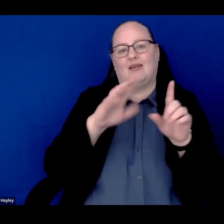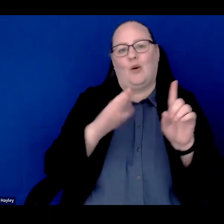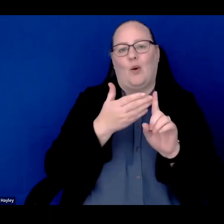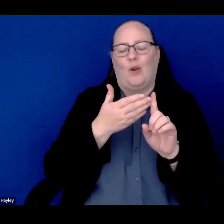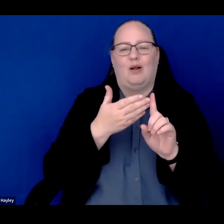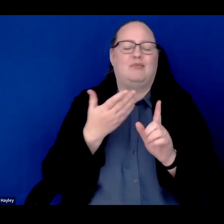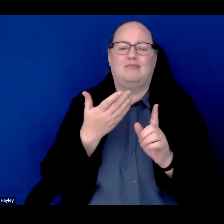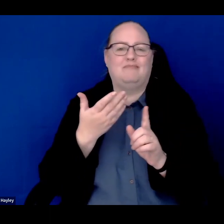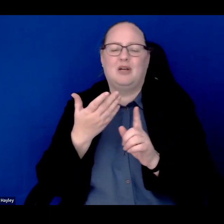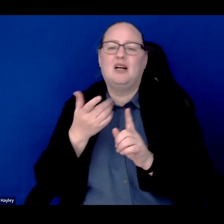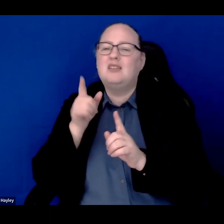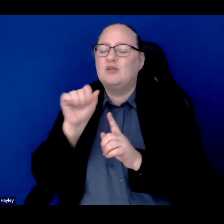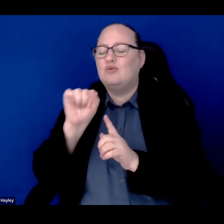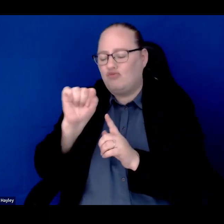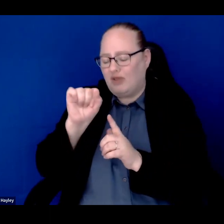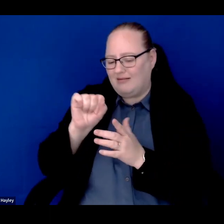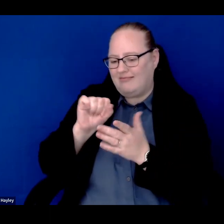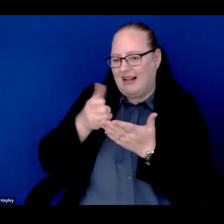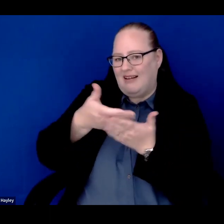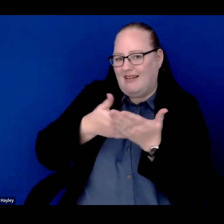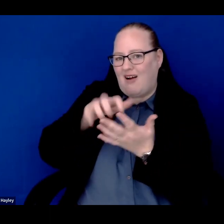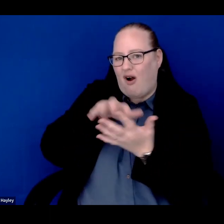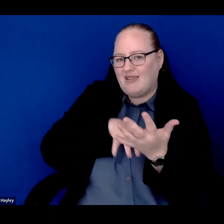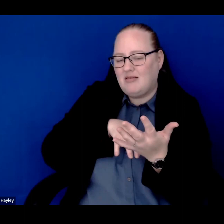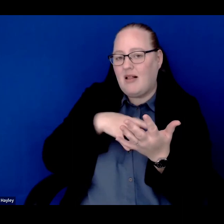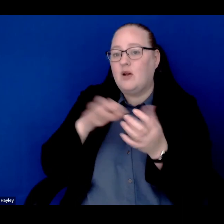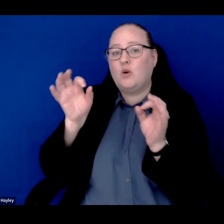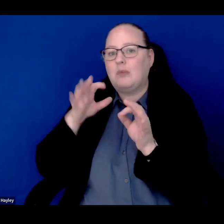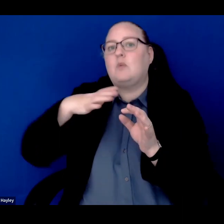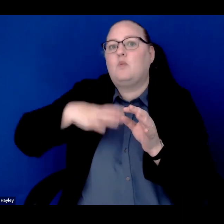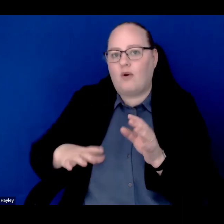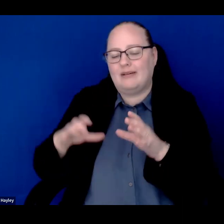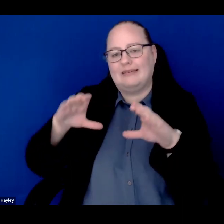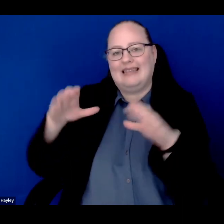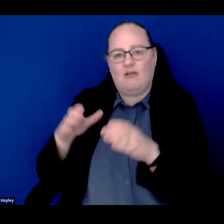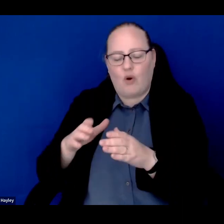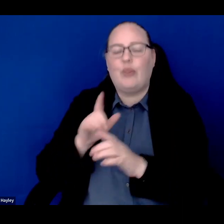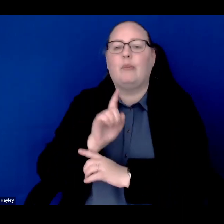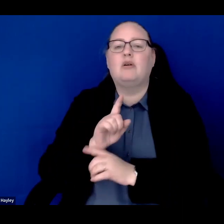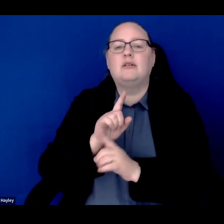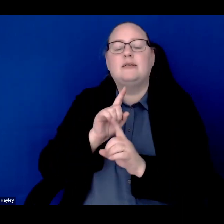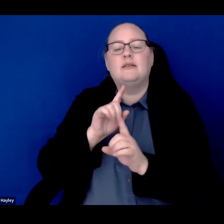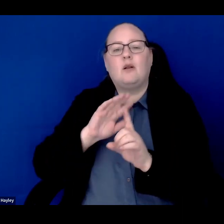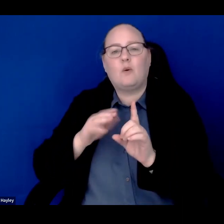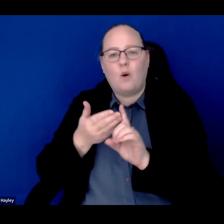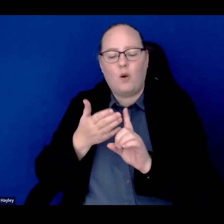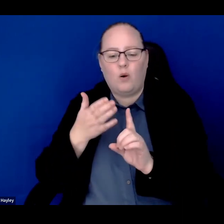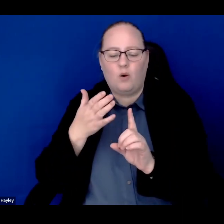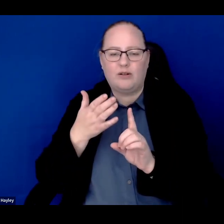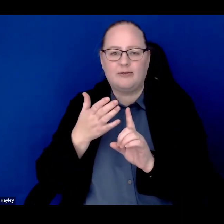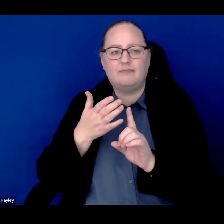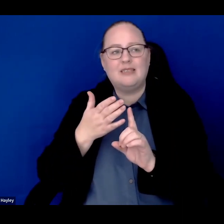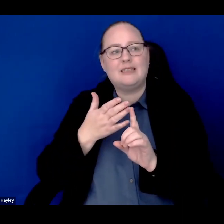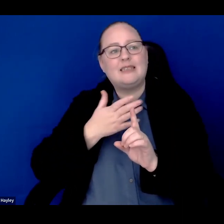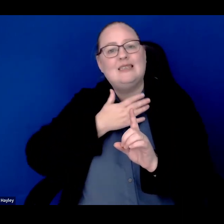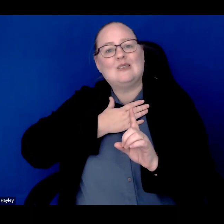calling for degrowth as a goal. The goal is, a desirable destination where it has different names. It's a post-growth